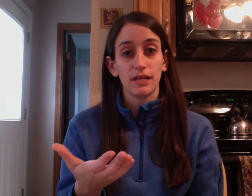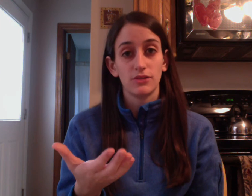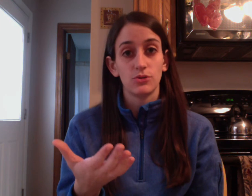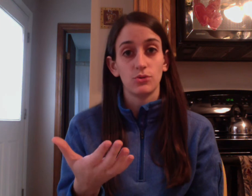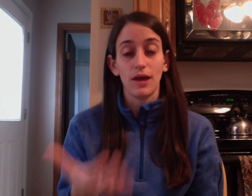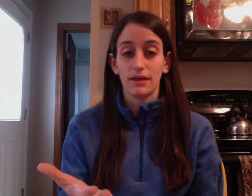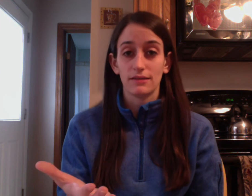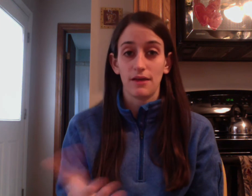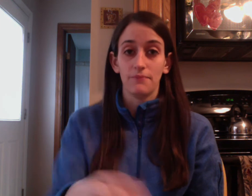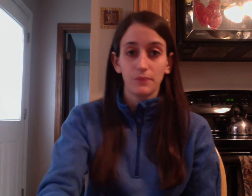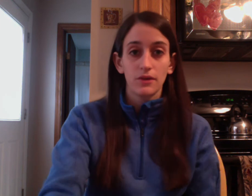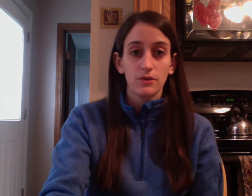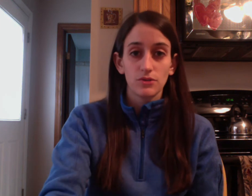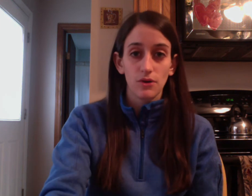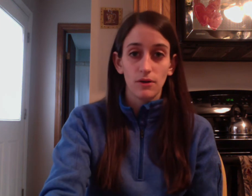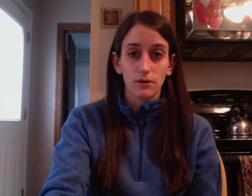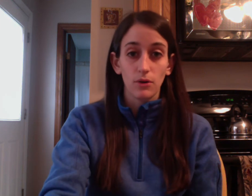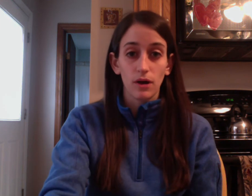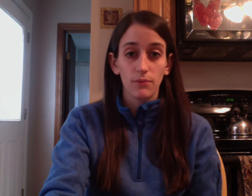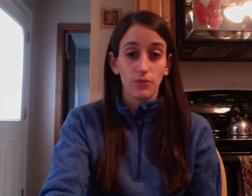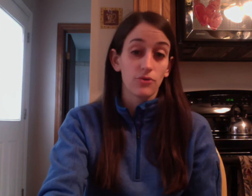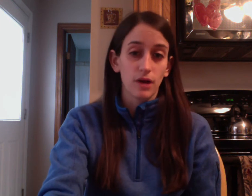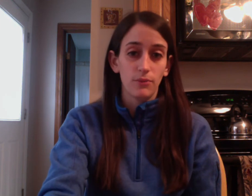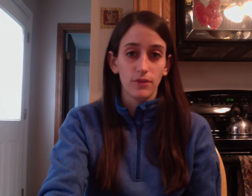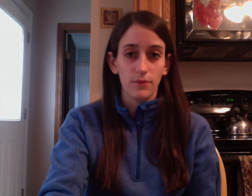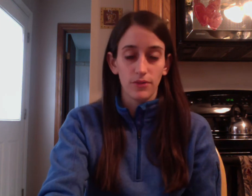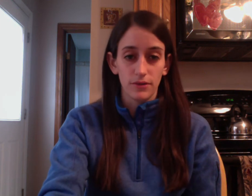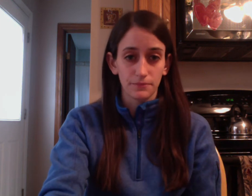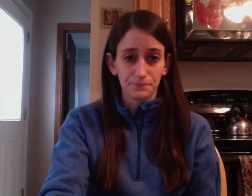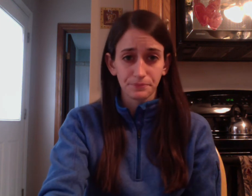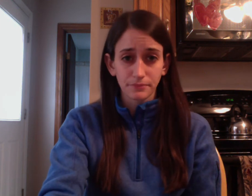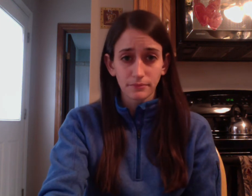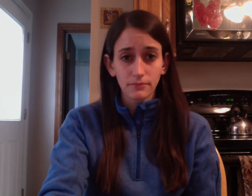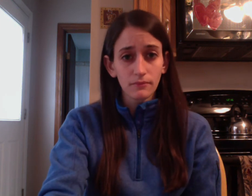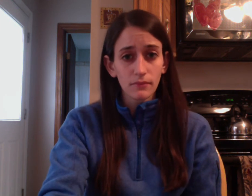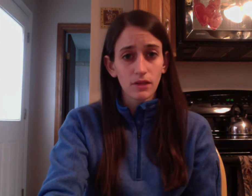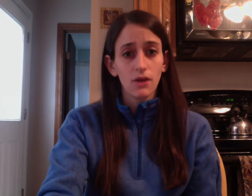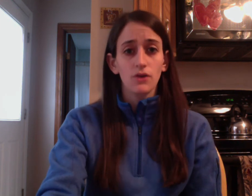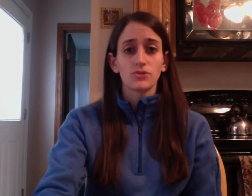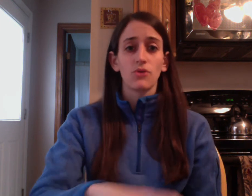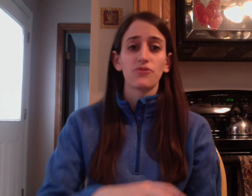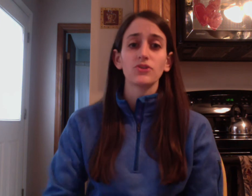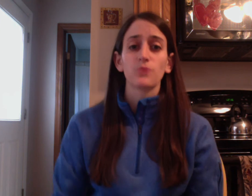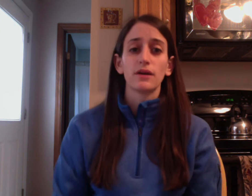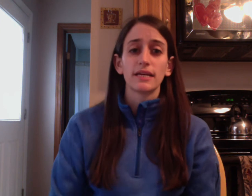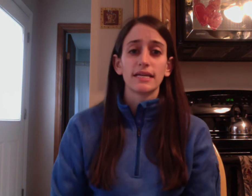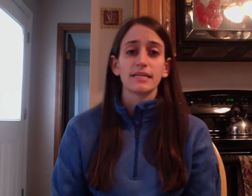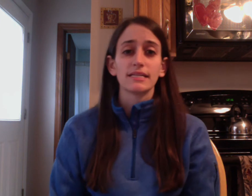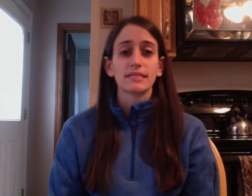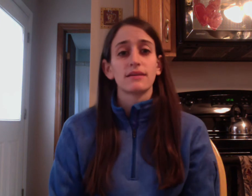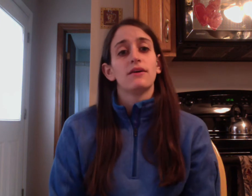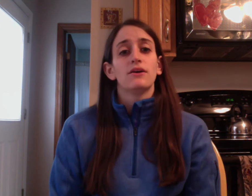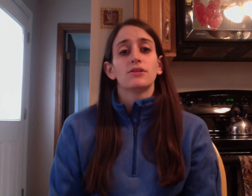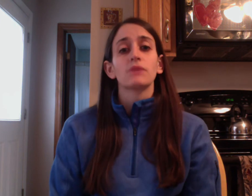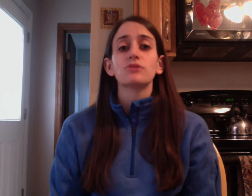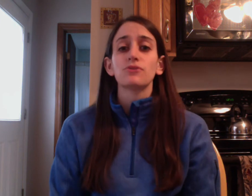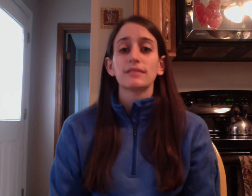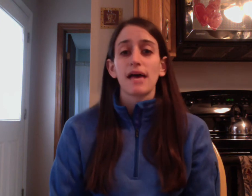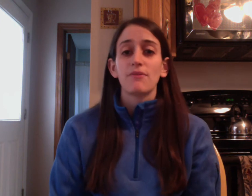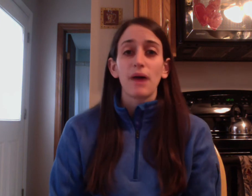into ASL. So I'll go through a couple of them with you. So the first one is, some students have a